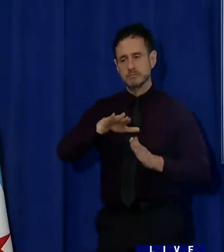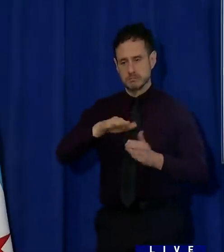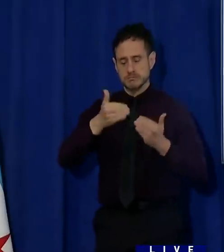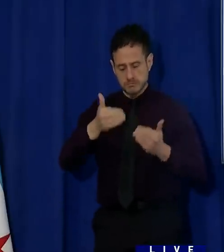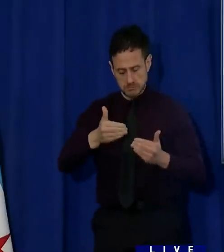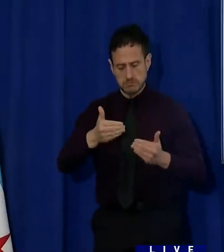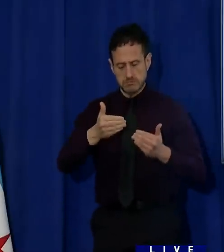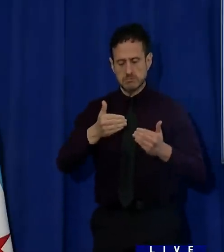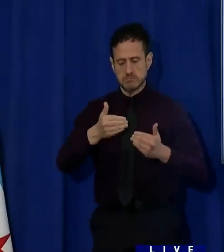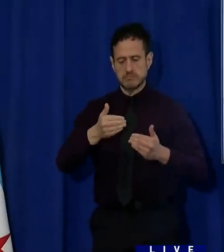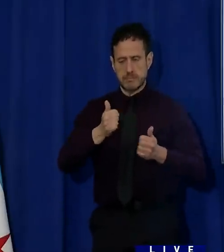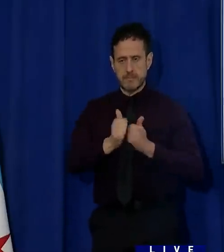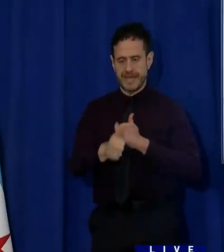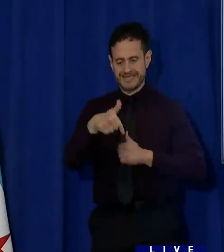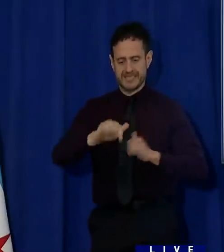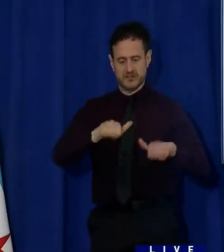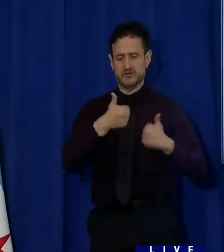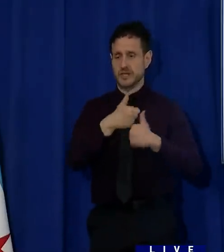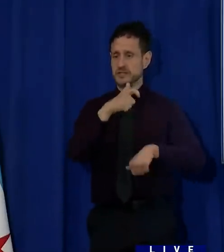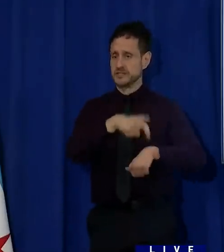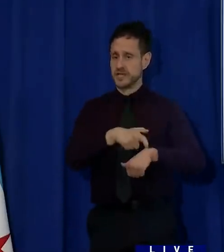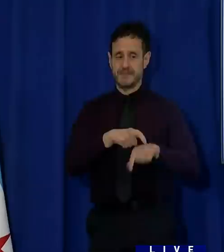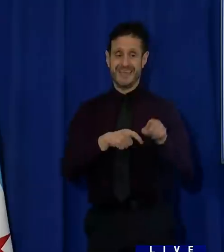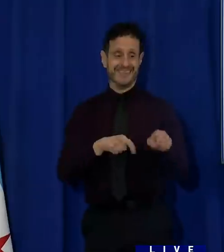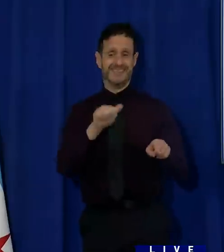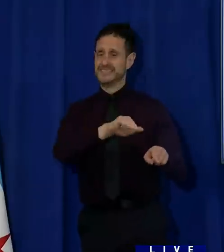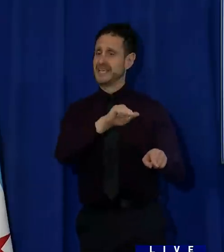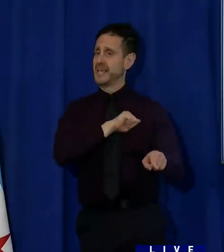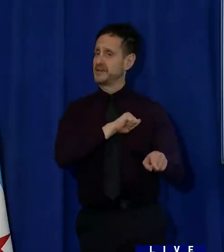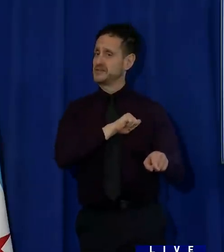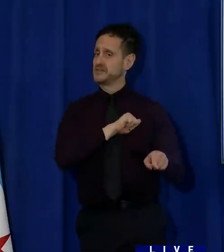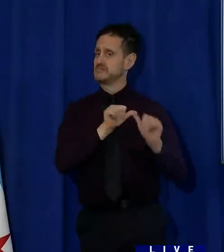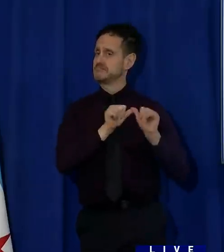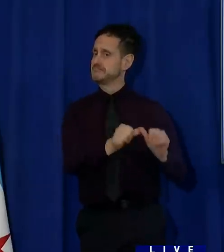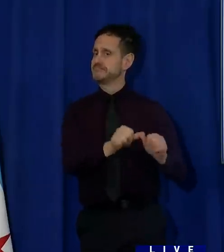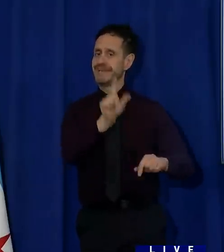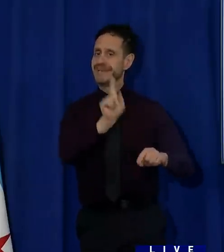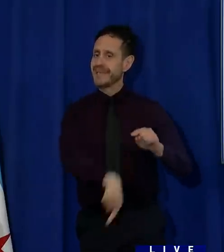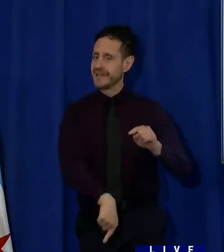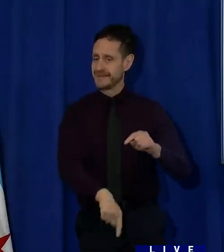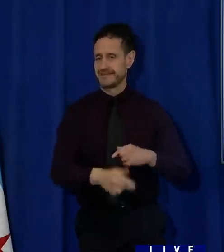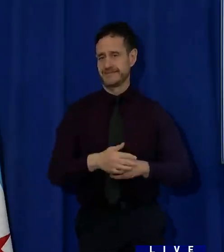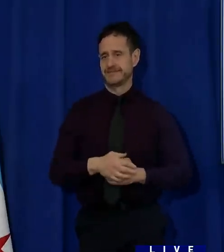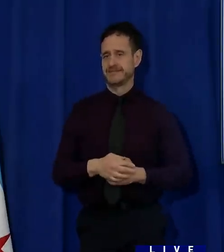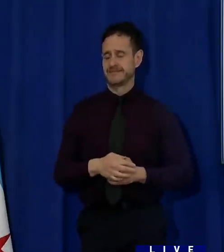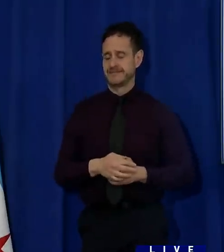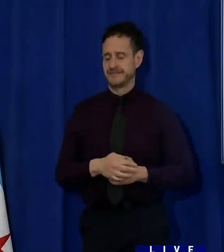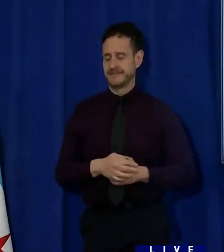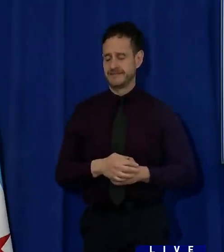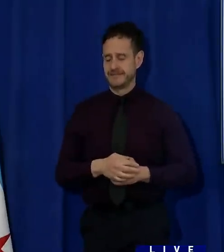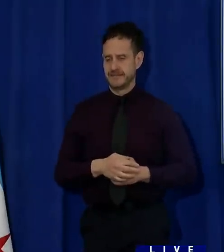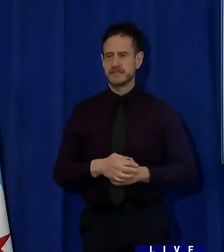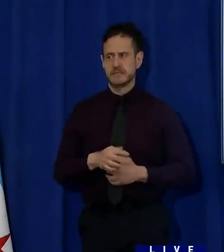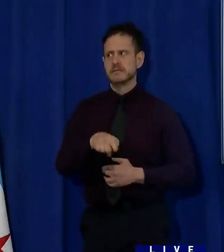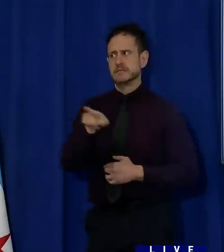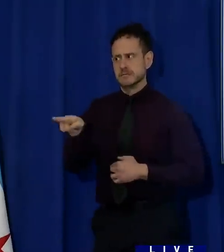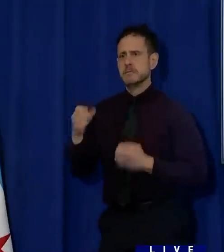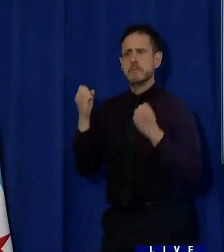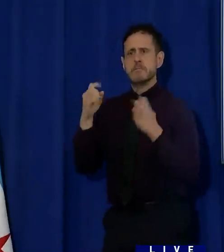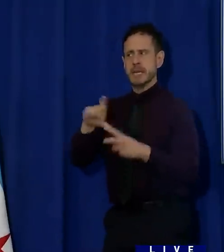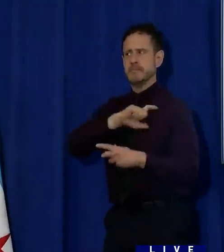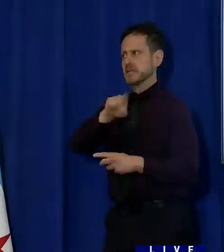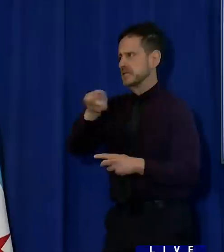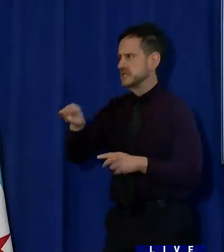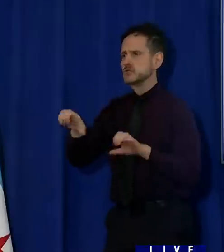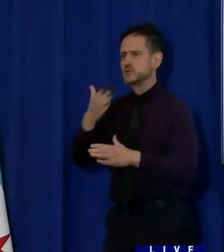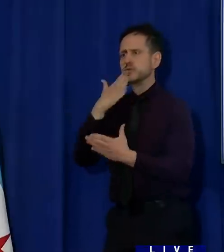We cannot allow this attitude to exist within our department. We can't allow all the good works that officers have done